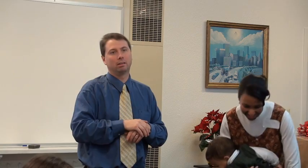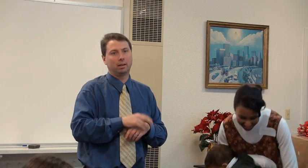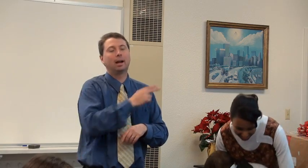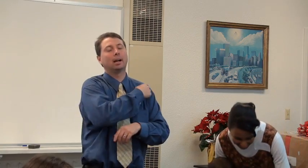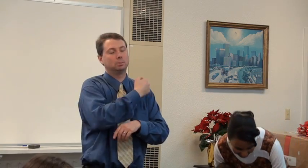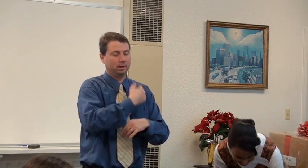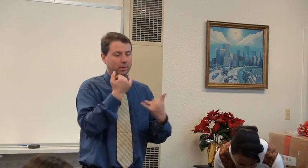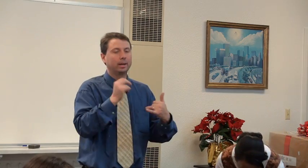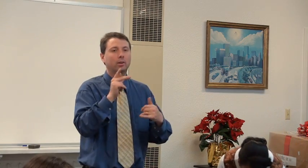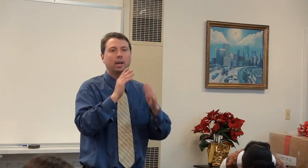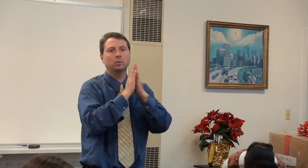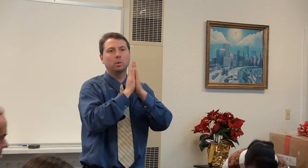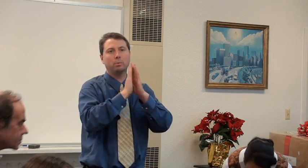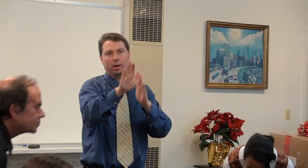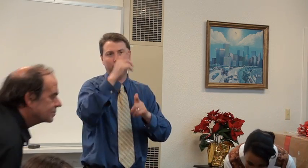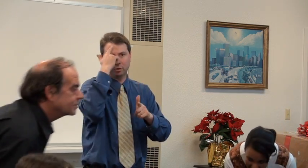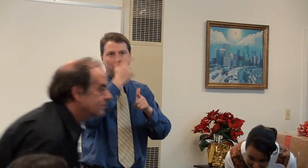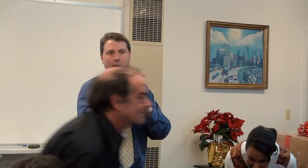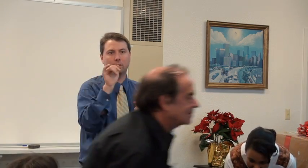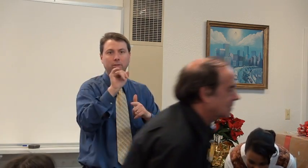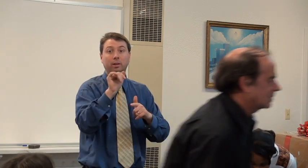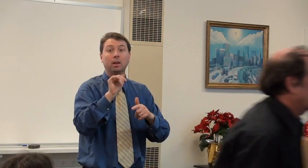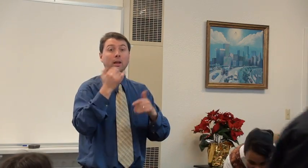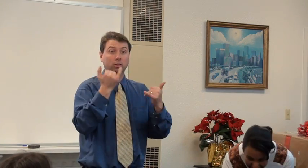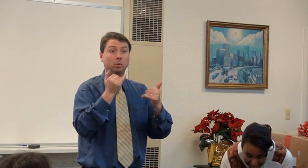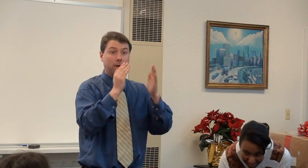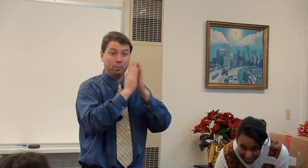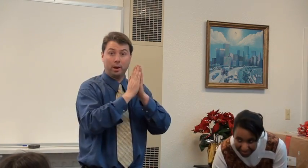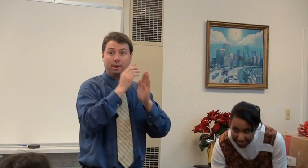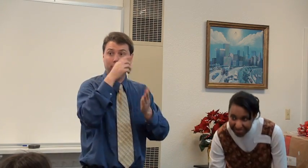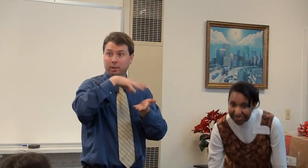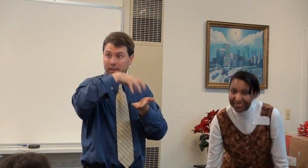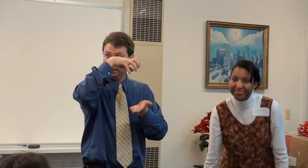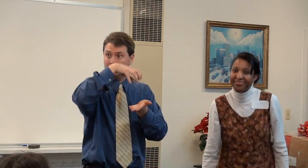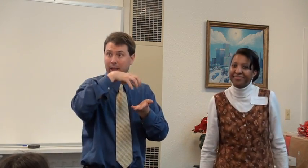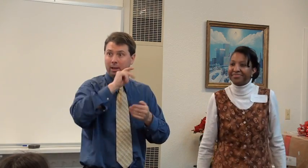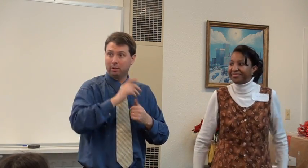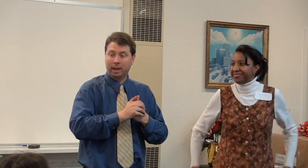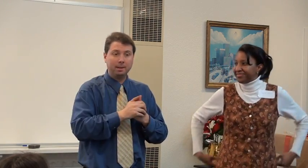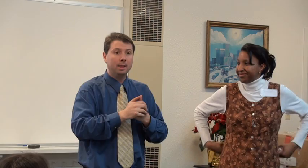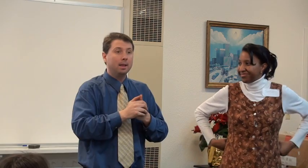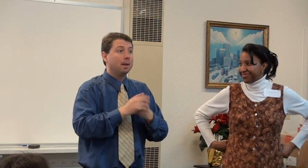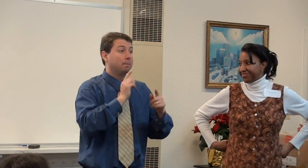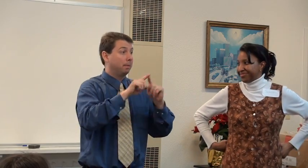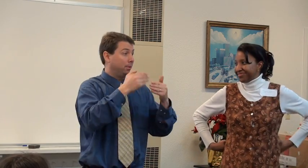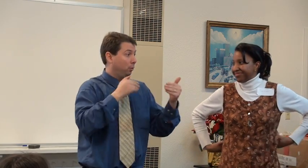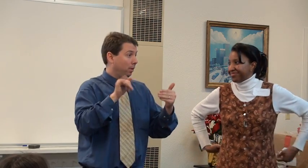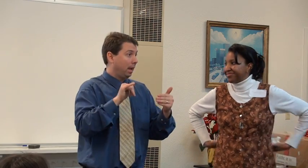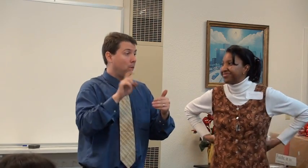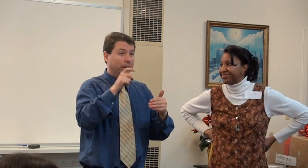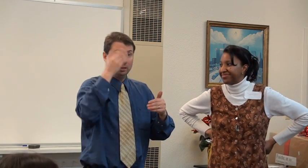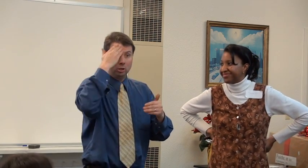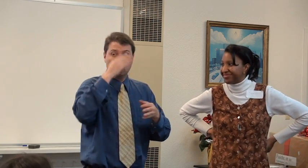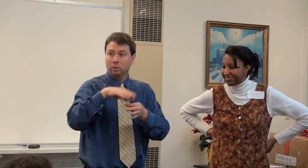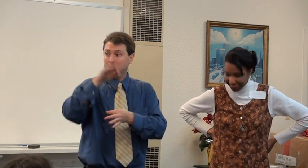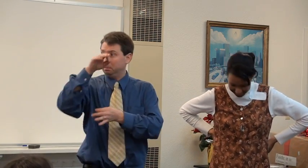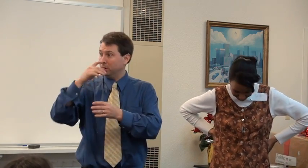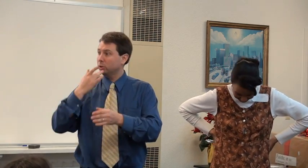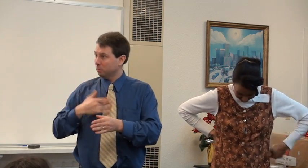okay. Hospital night. Okay, so we'll pray for your brother also. So we're going to pray for the cake, okay? But before that, we need to know spiritual